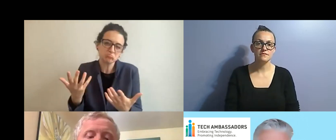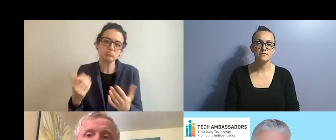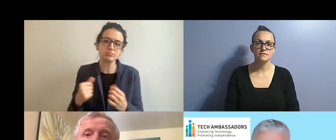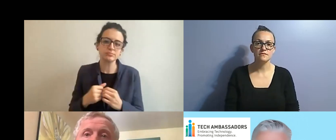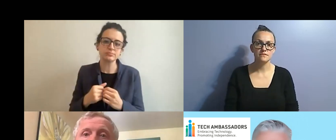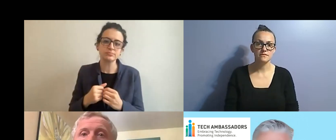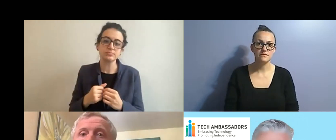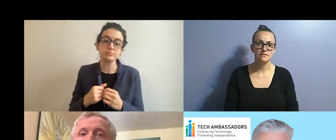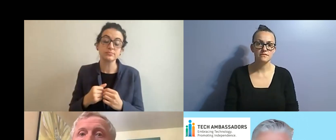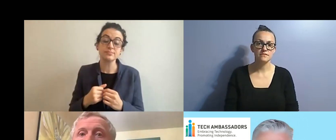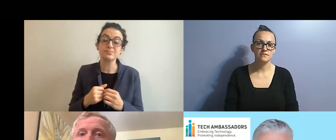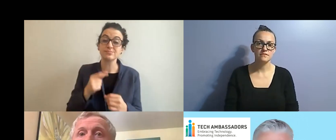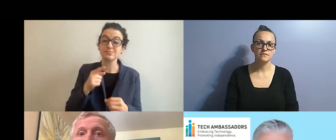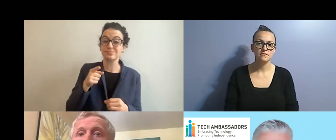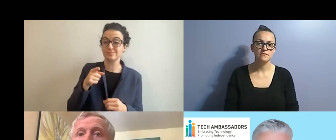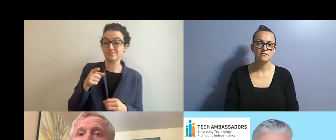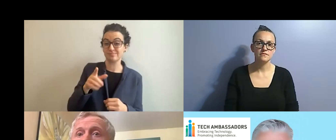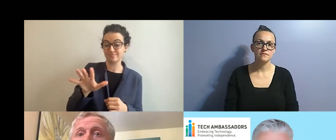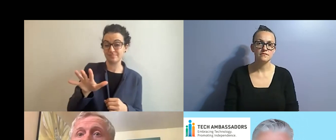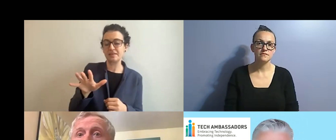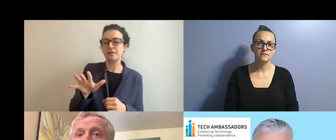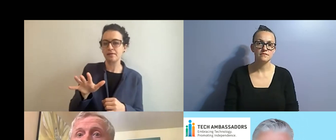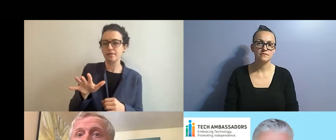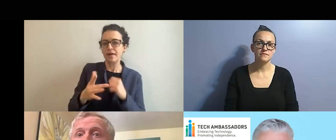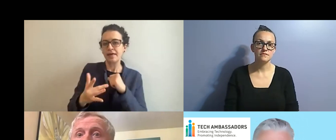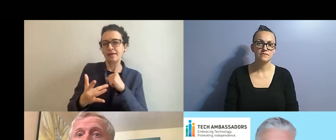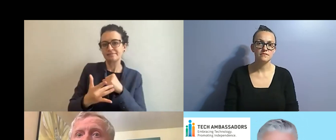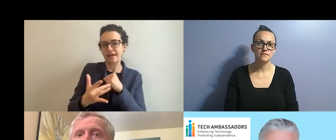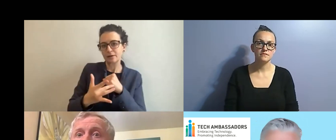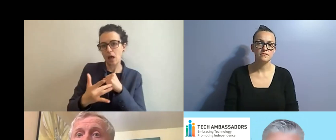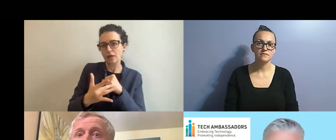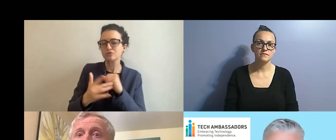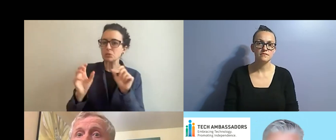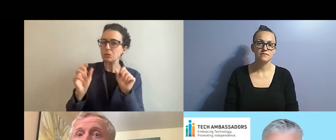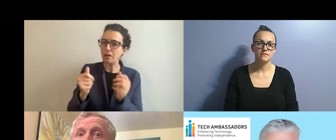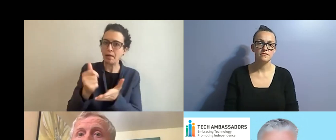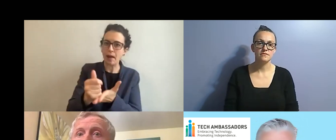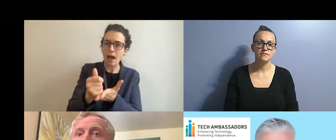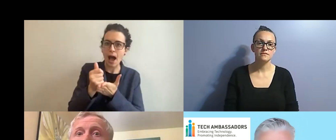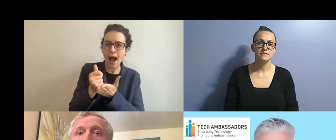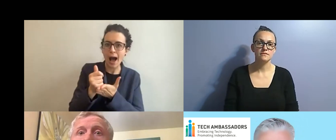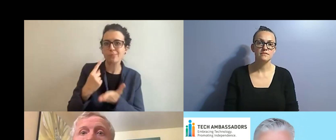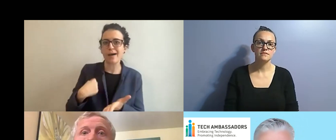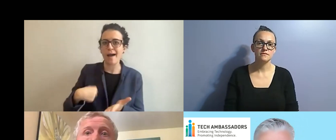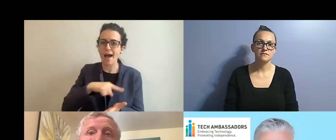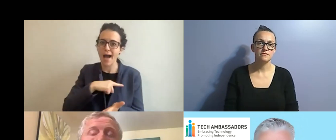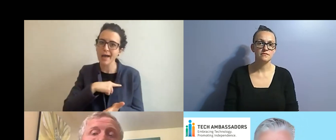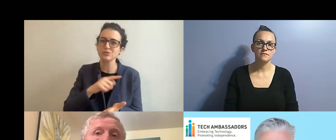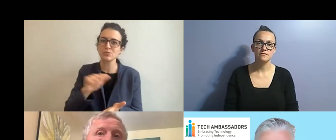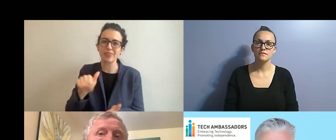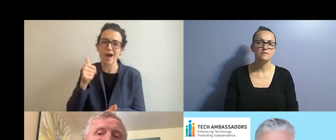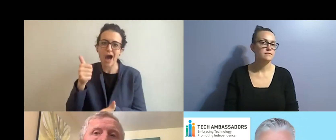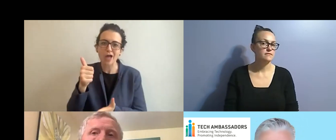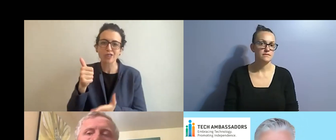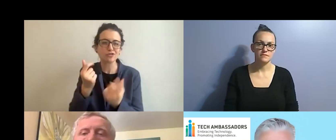But the technology can't help us take a bath. Yeah. Technology can't help